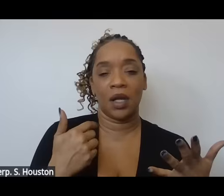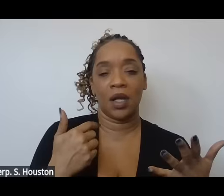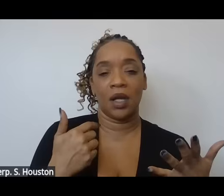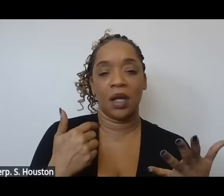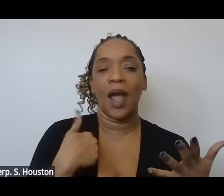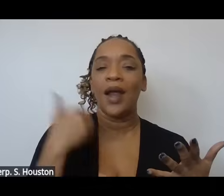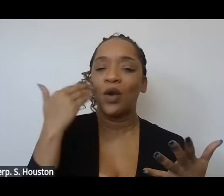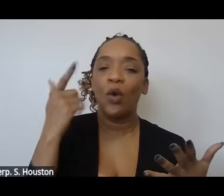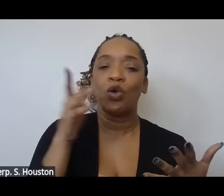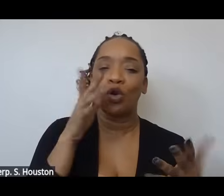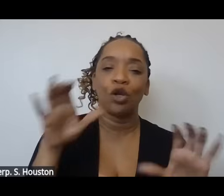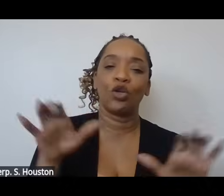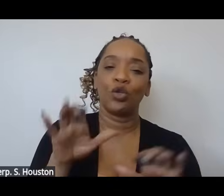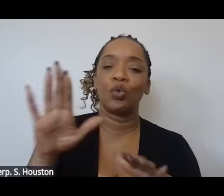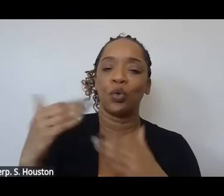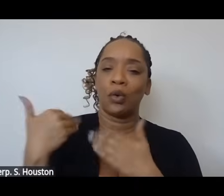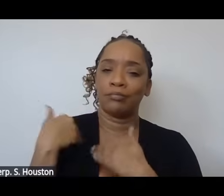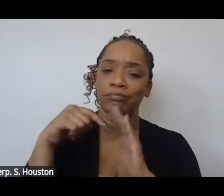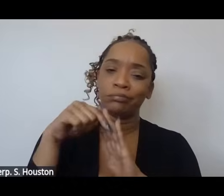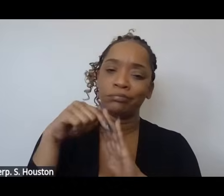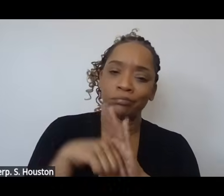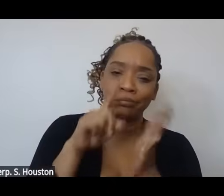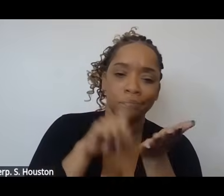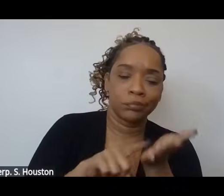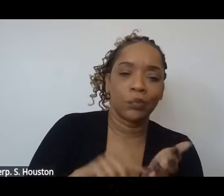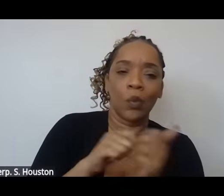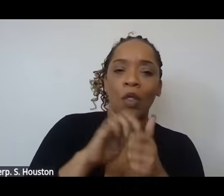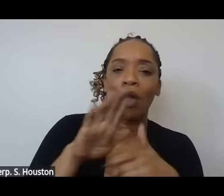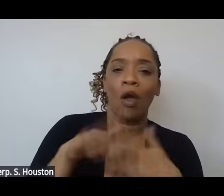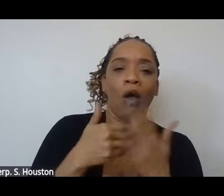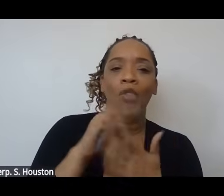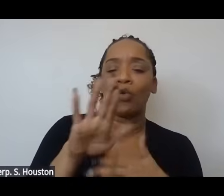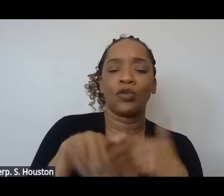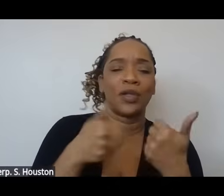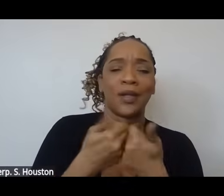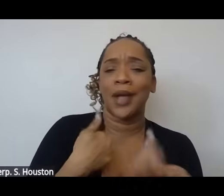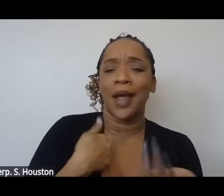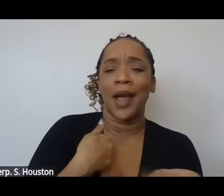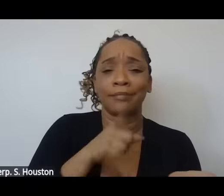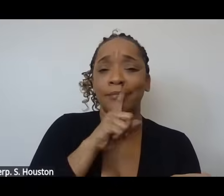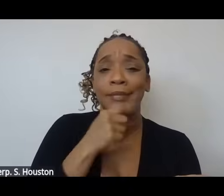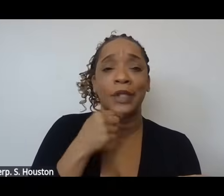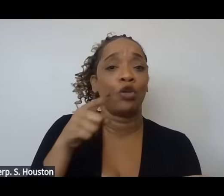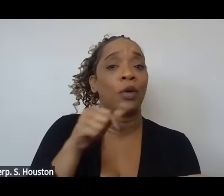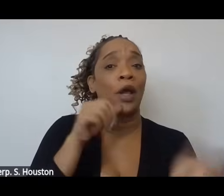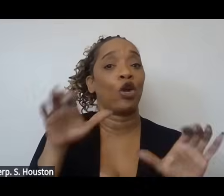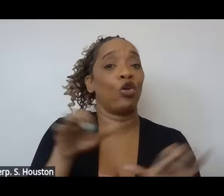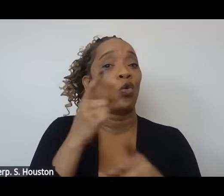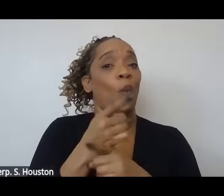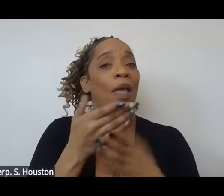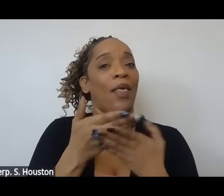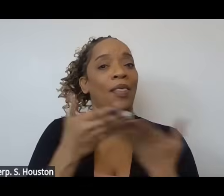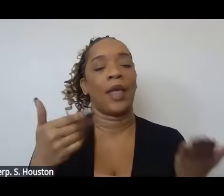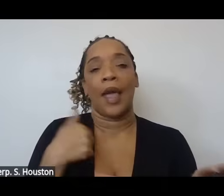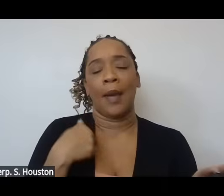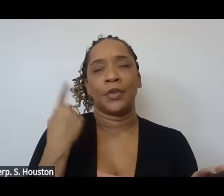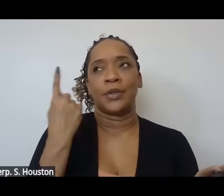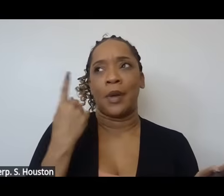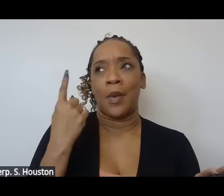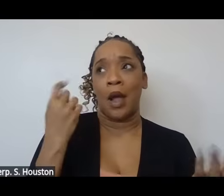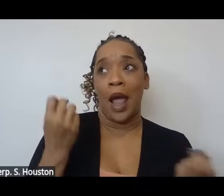not you guys will do the right thing. I just worry about the number of challenges we're going to end up getting